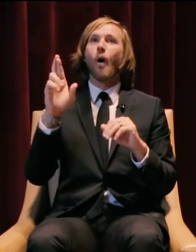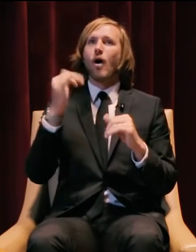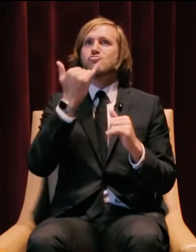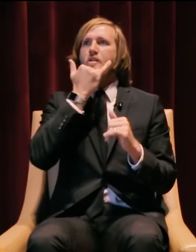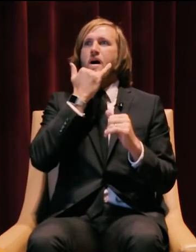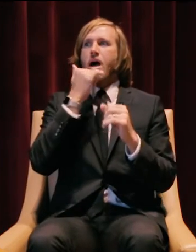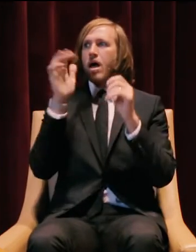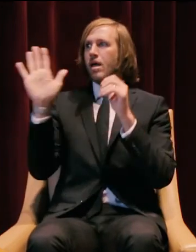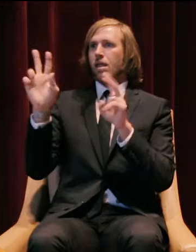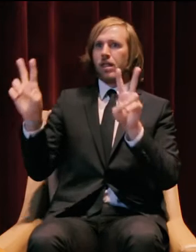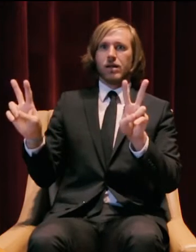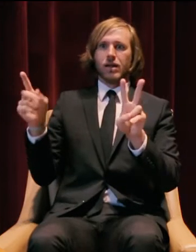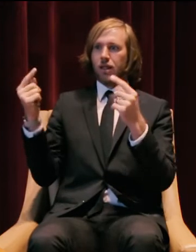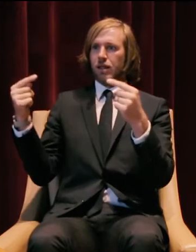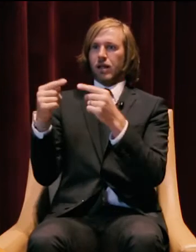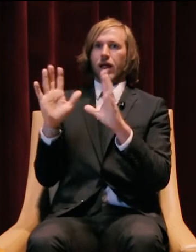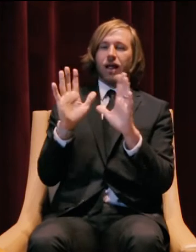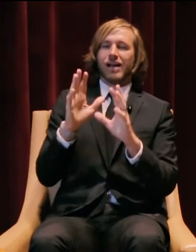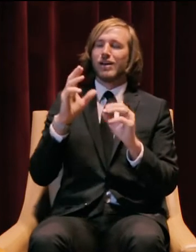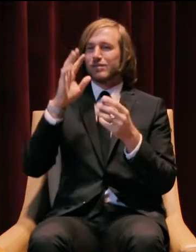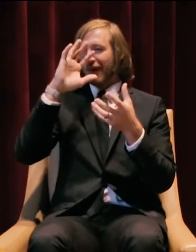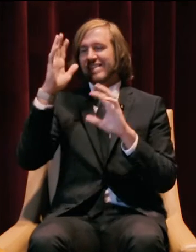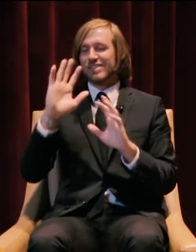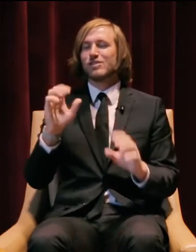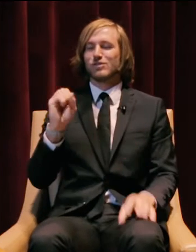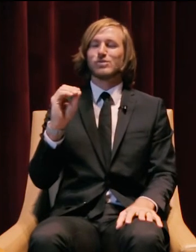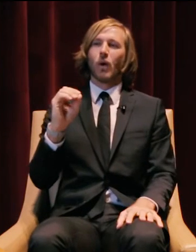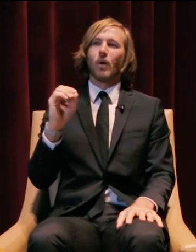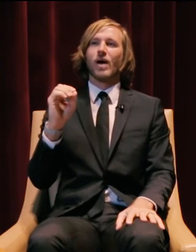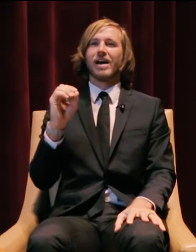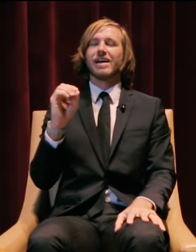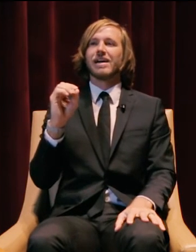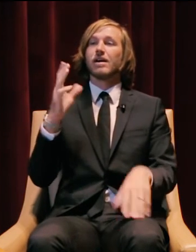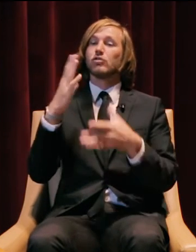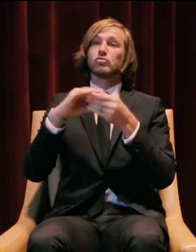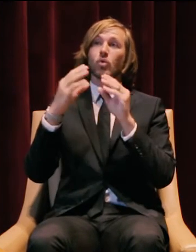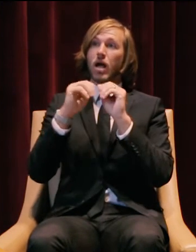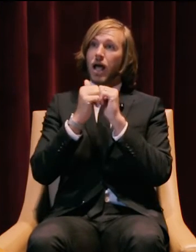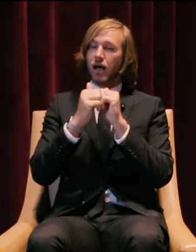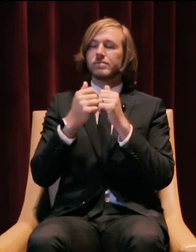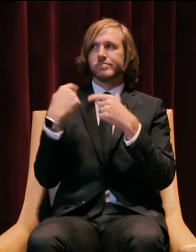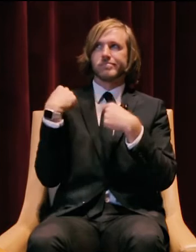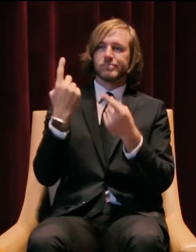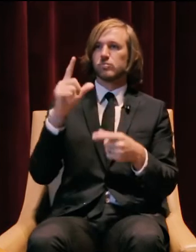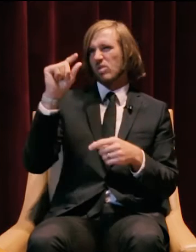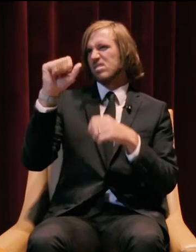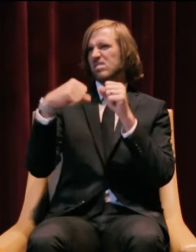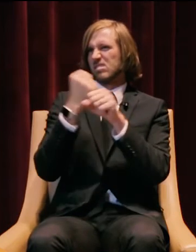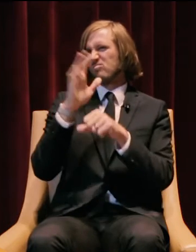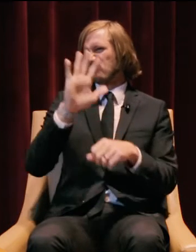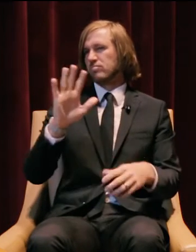wrong set of people. And so the story goes, it's been around for about 20